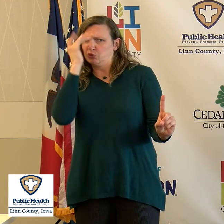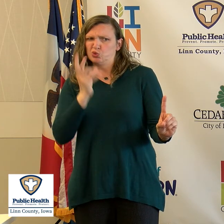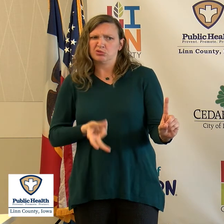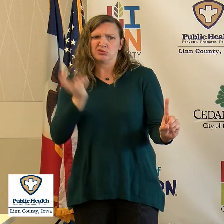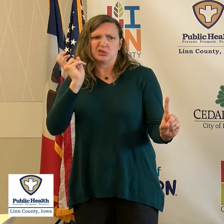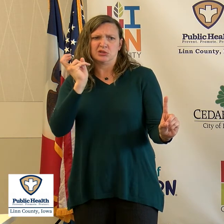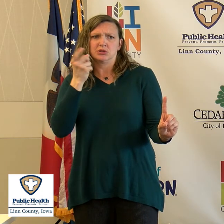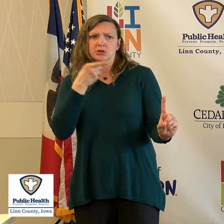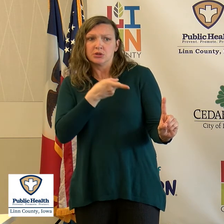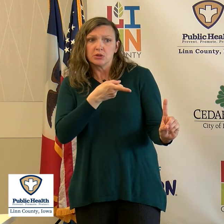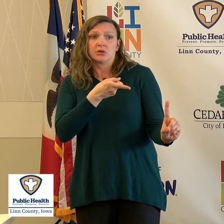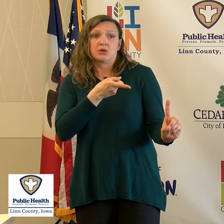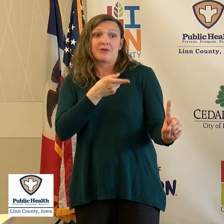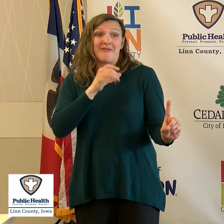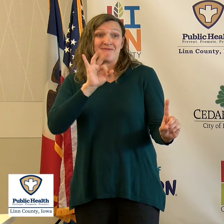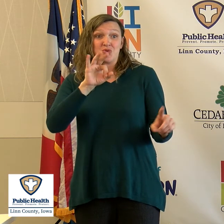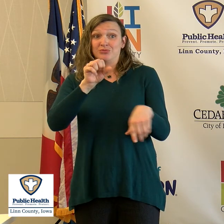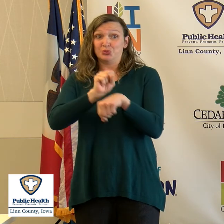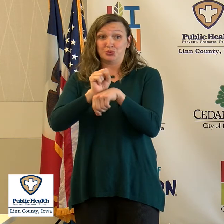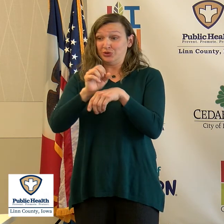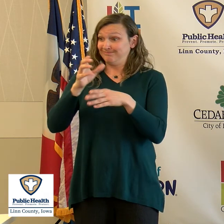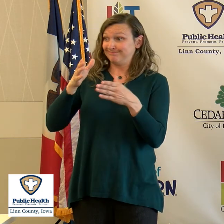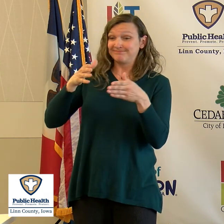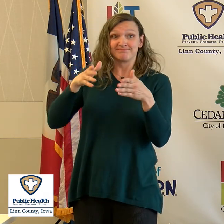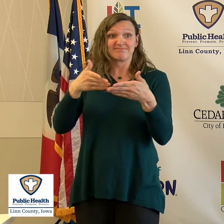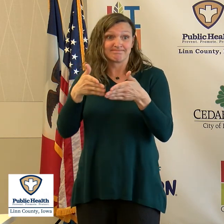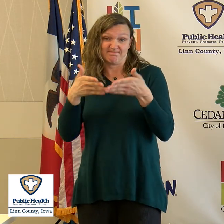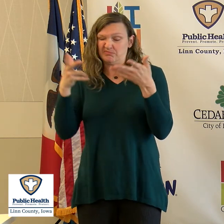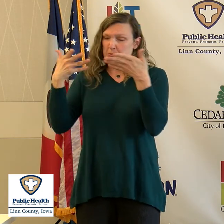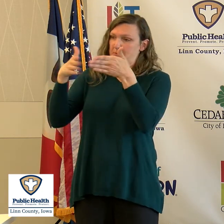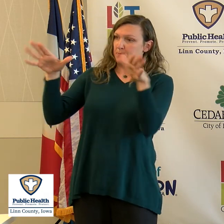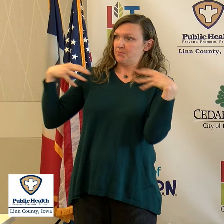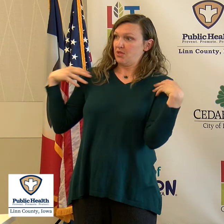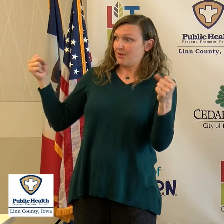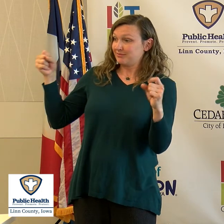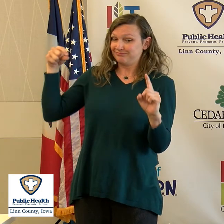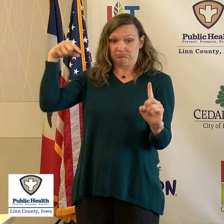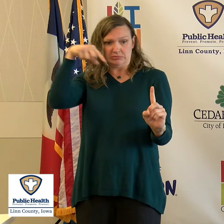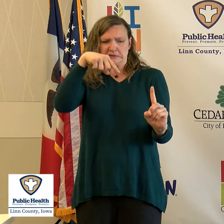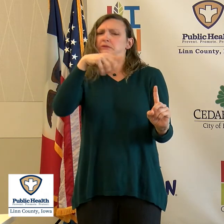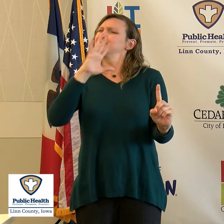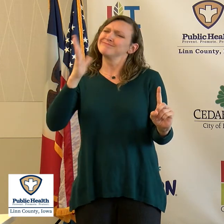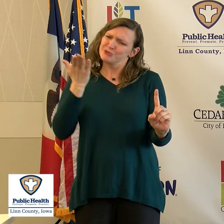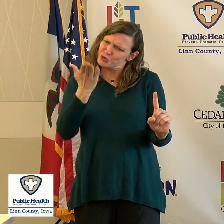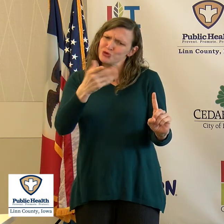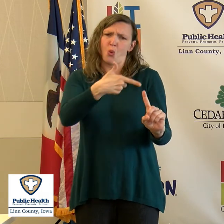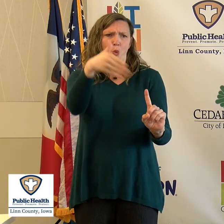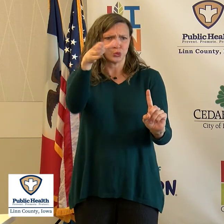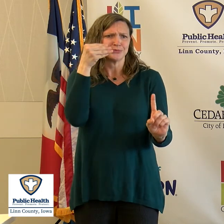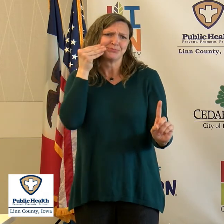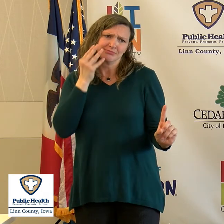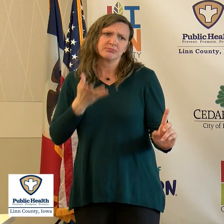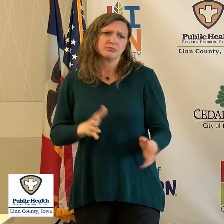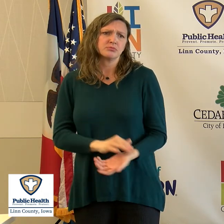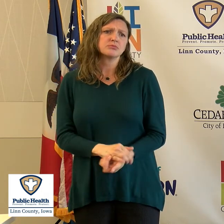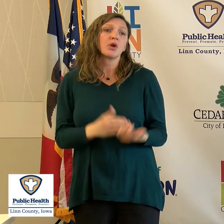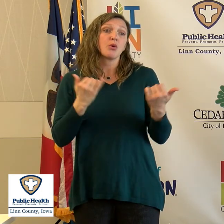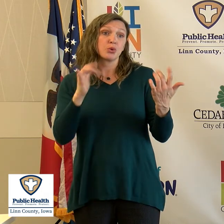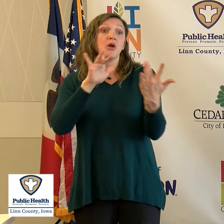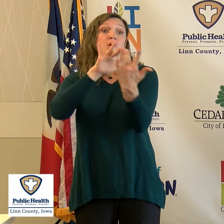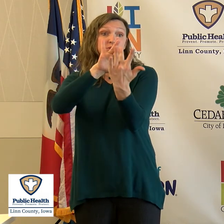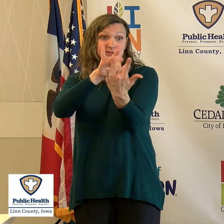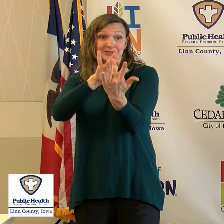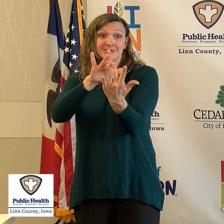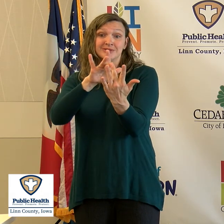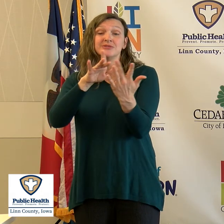with their local public health department, as that local public health department will do contact tracing for those who